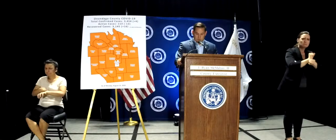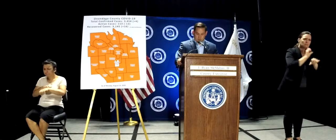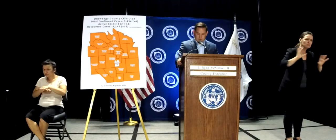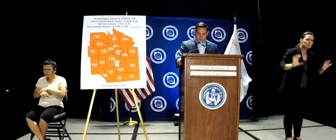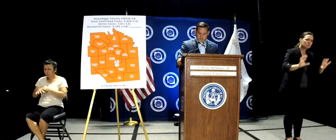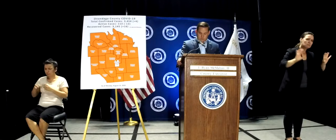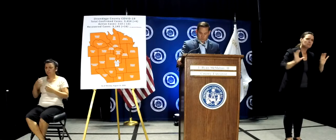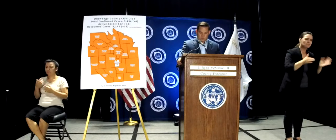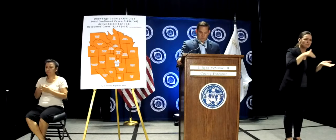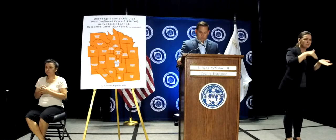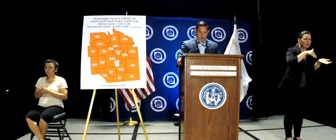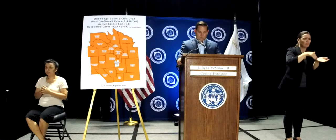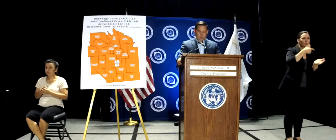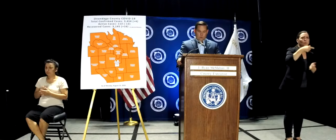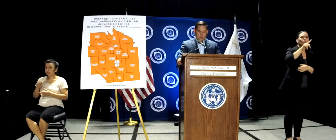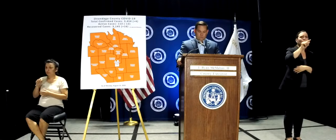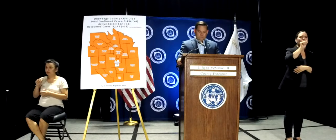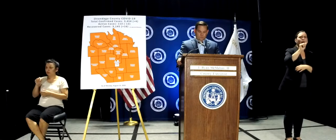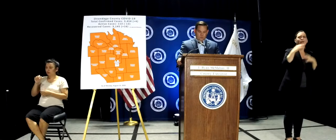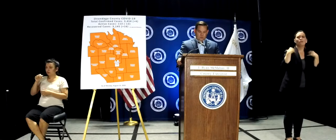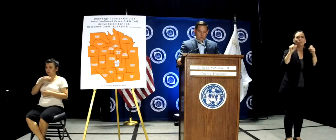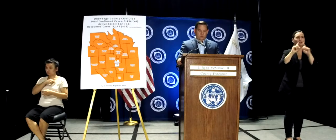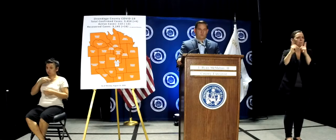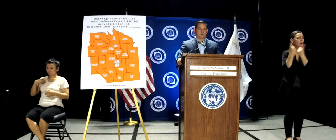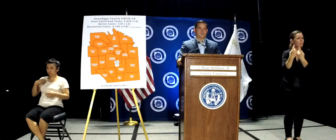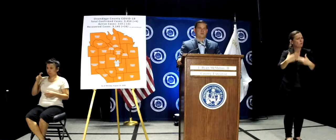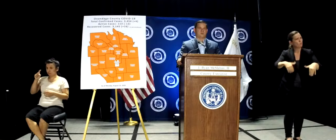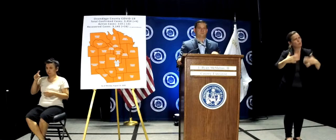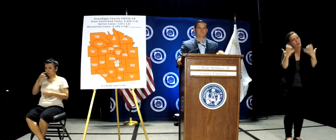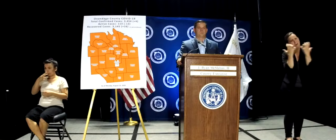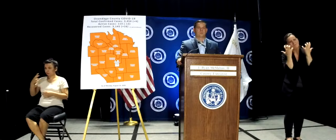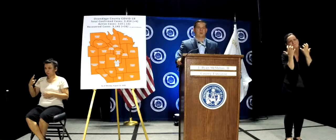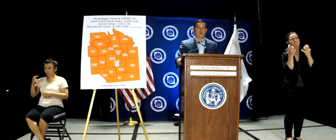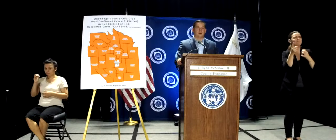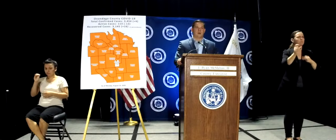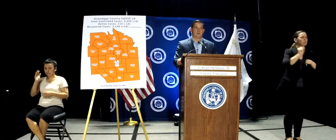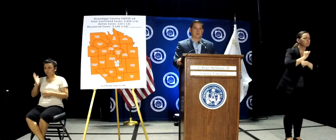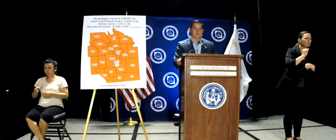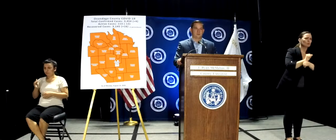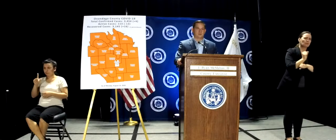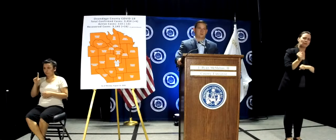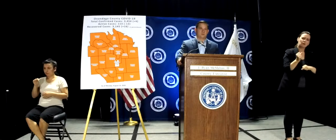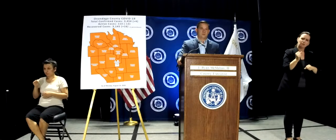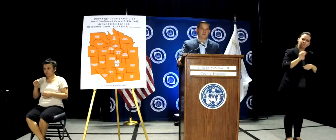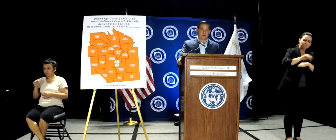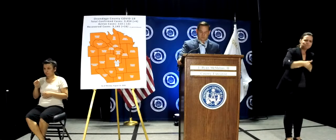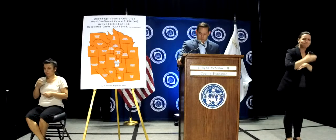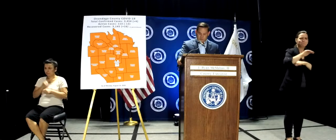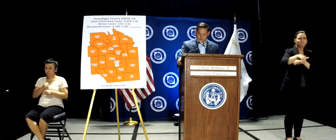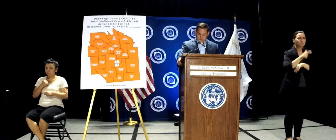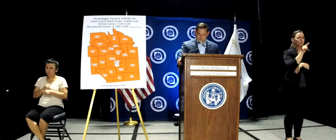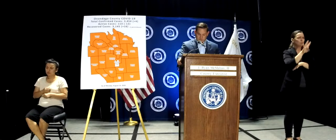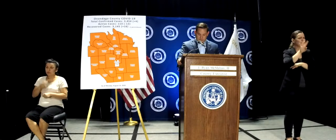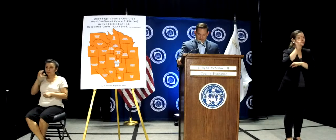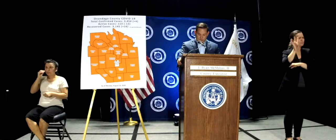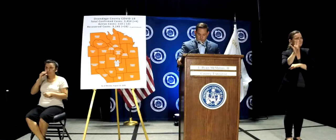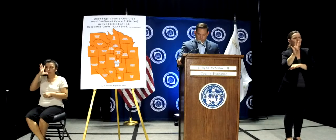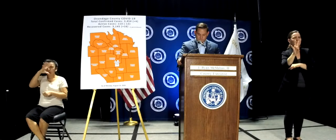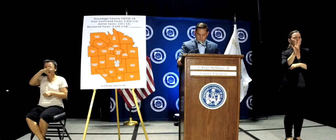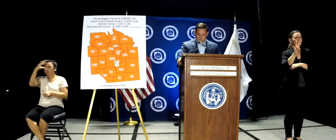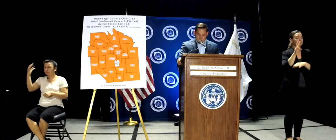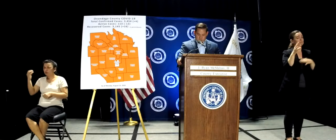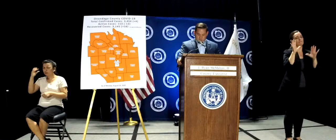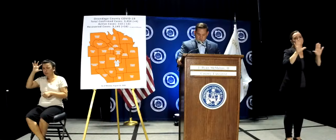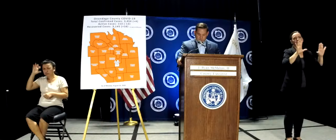Gupta, just really remarkable work. 24/7, and these are the best public servants you could ask